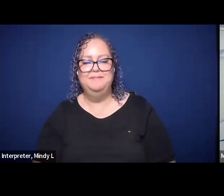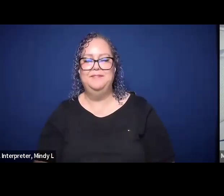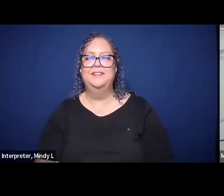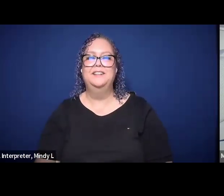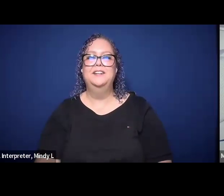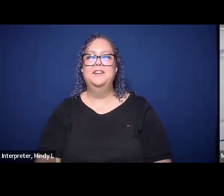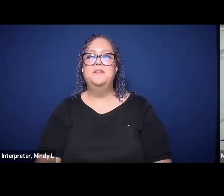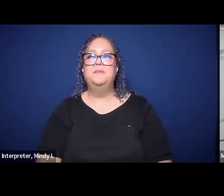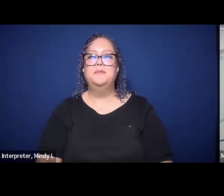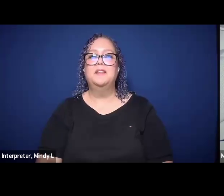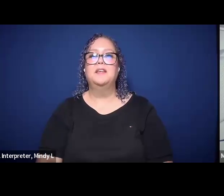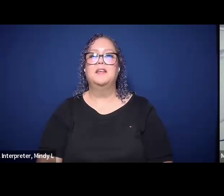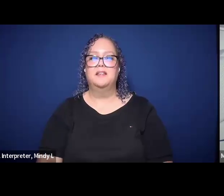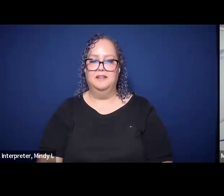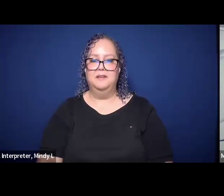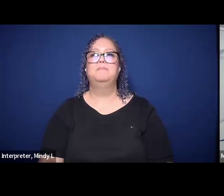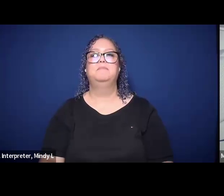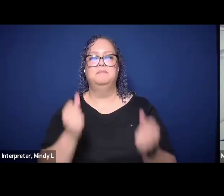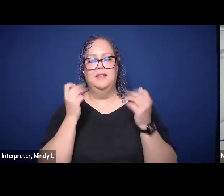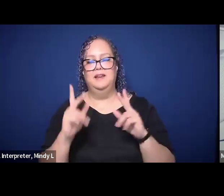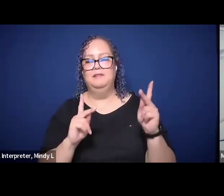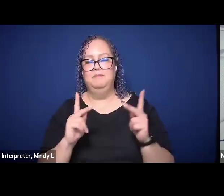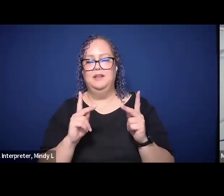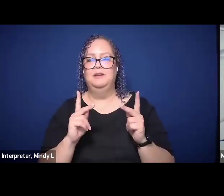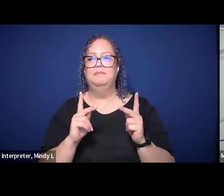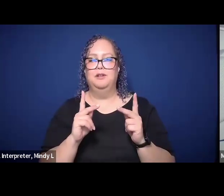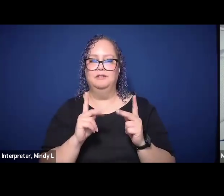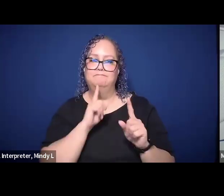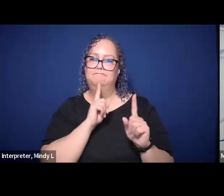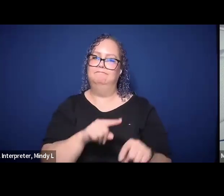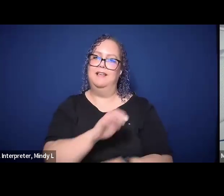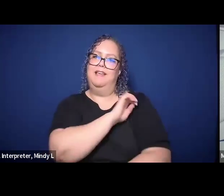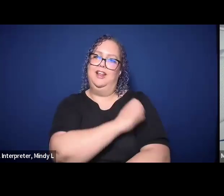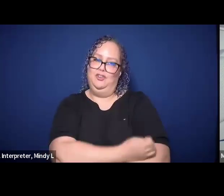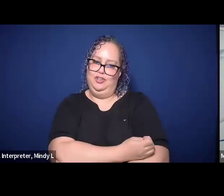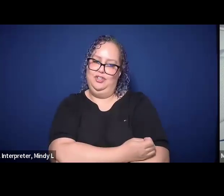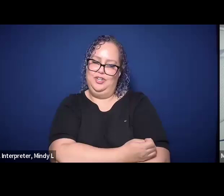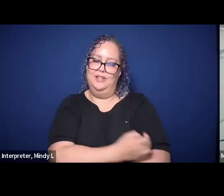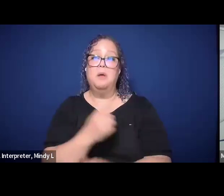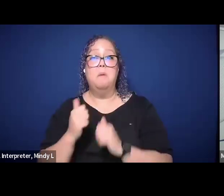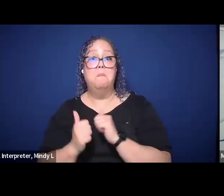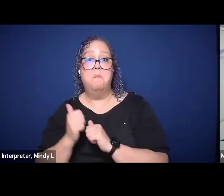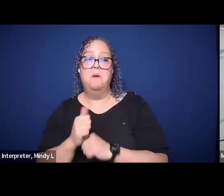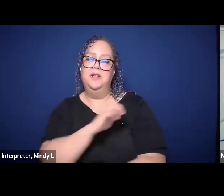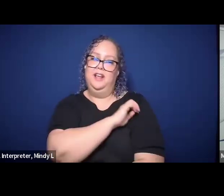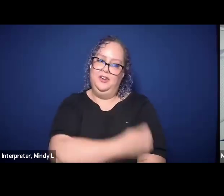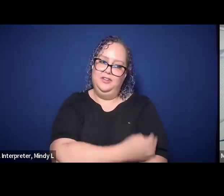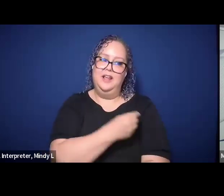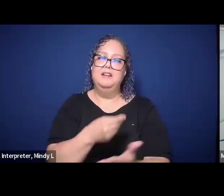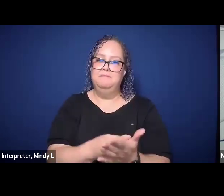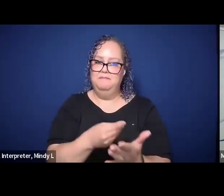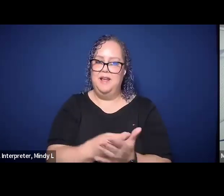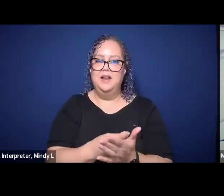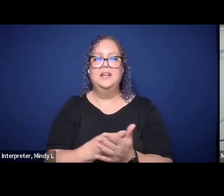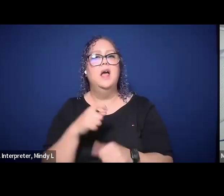All right, see a lot of energy. So I'm seeing energy and money happening here more than